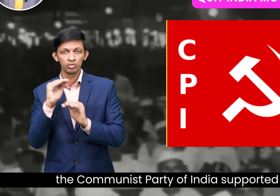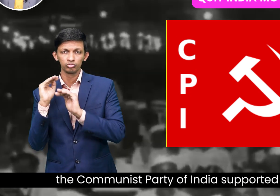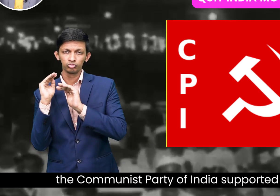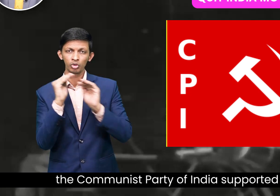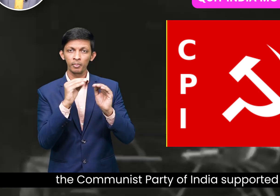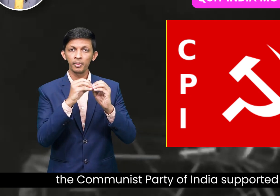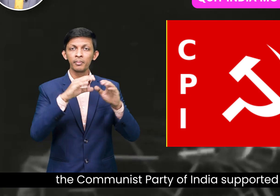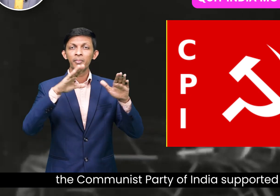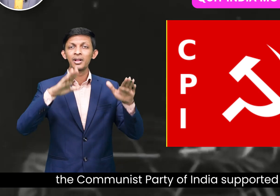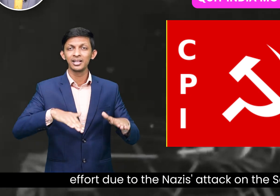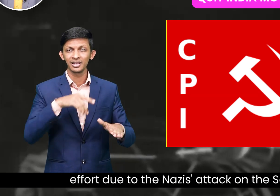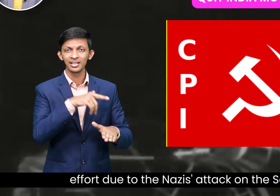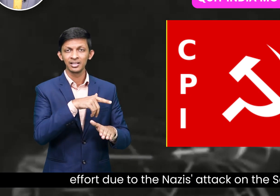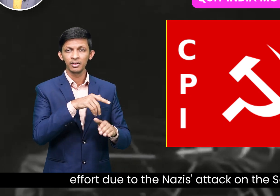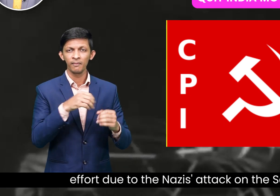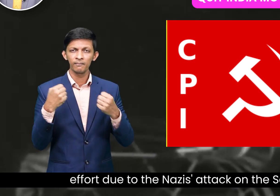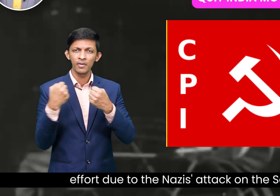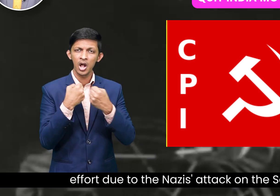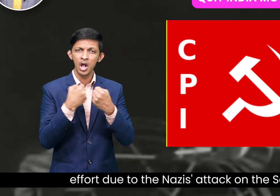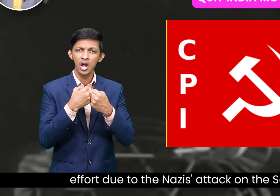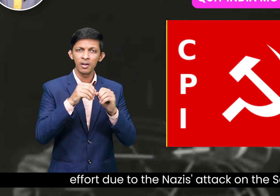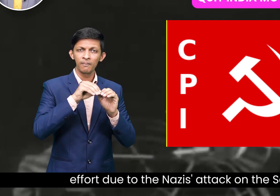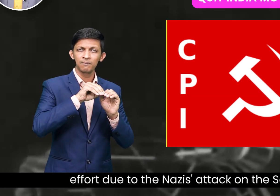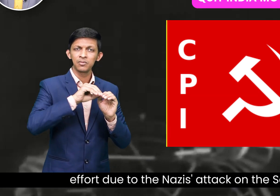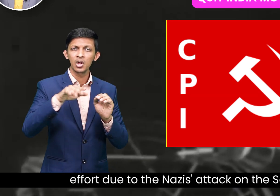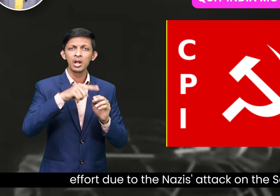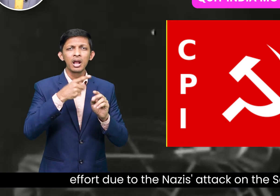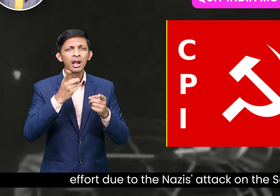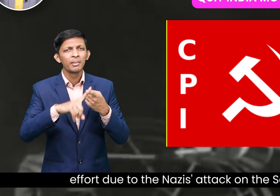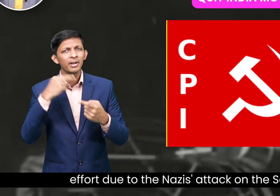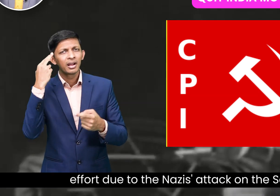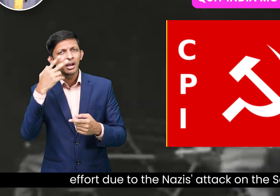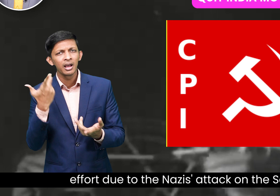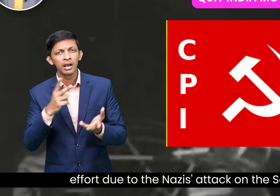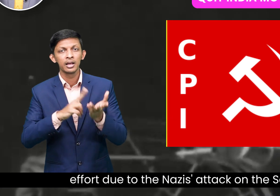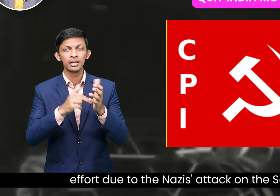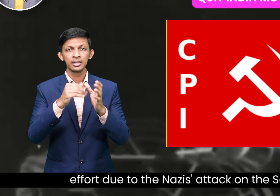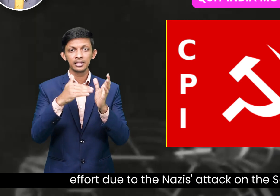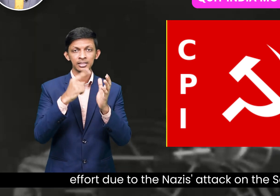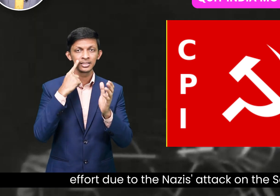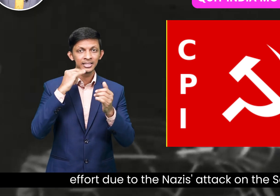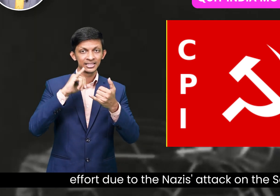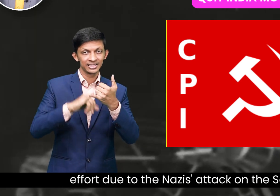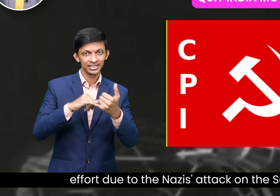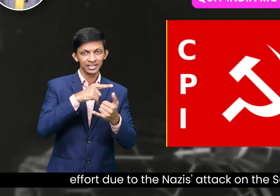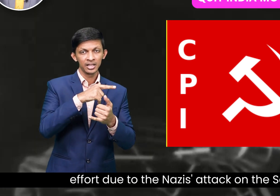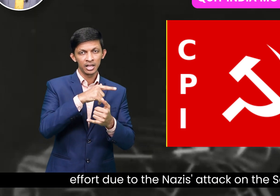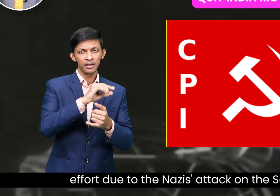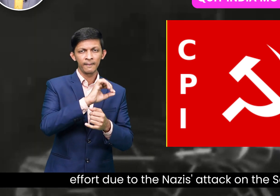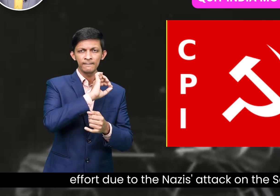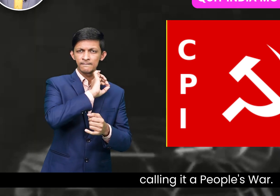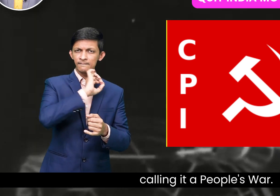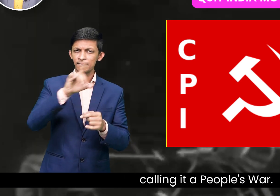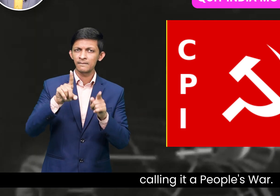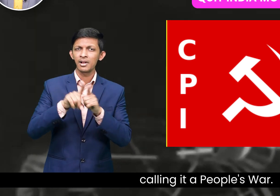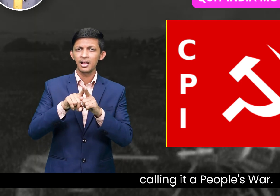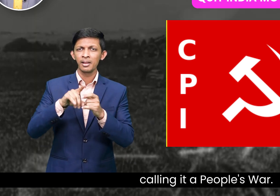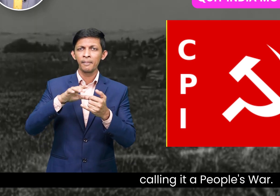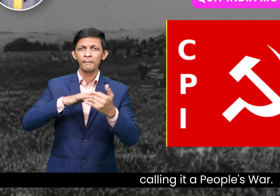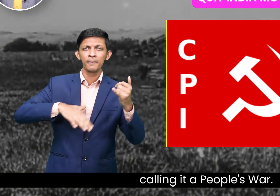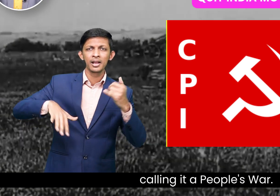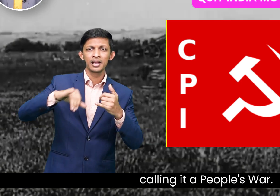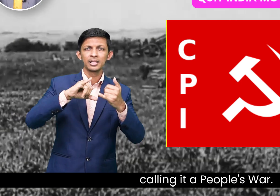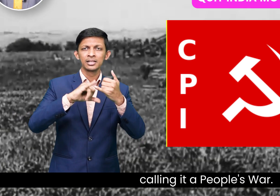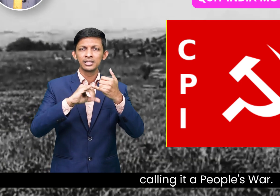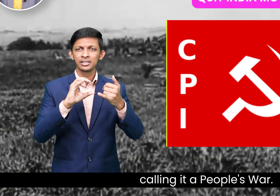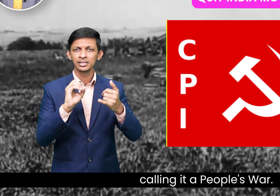supported the British war effort due to the Nazis' attack on the Soviet Union, calling